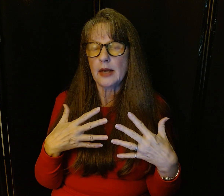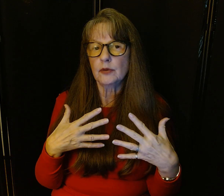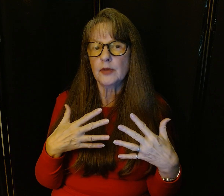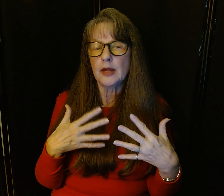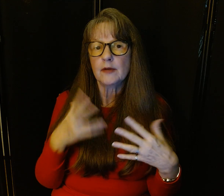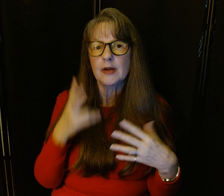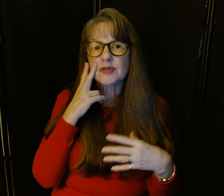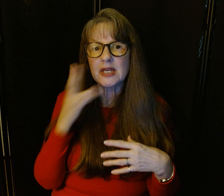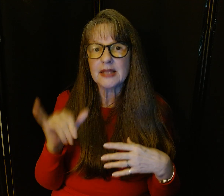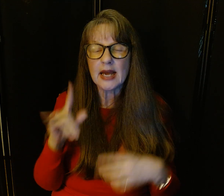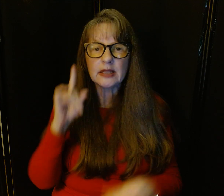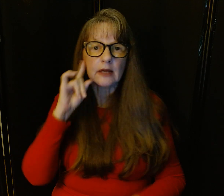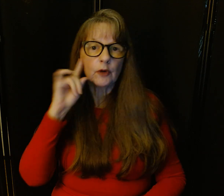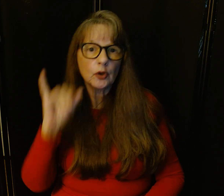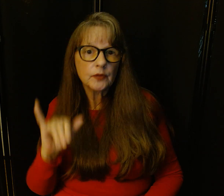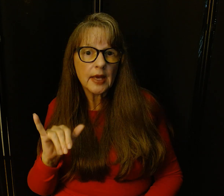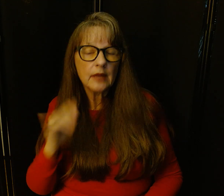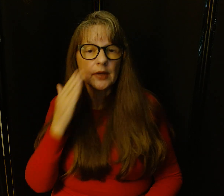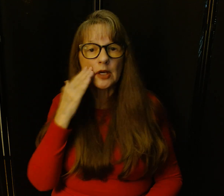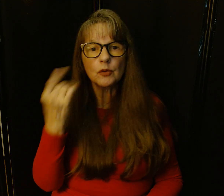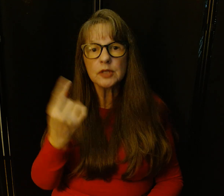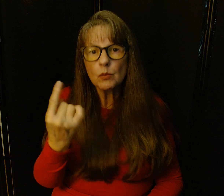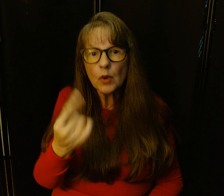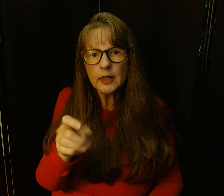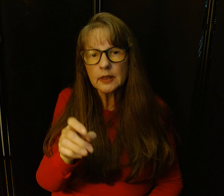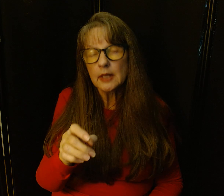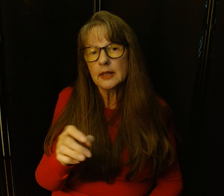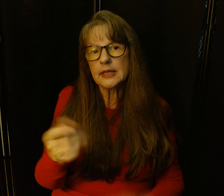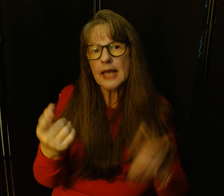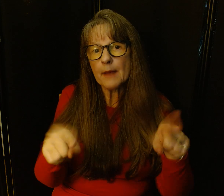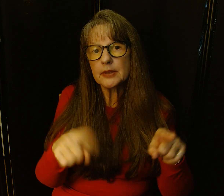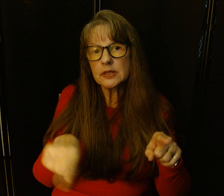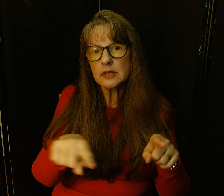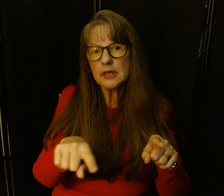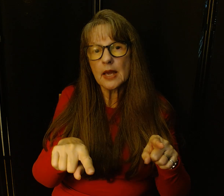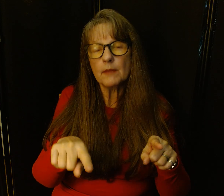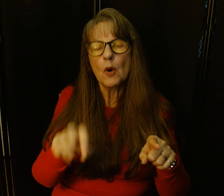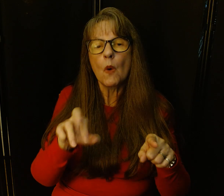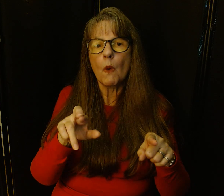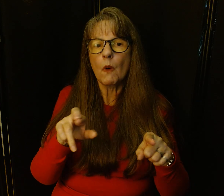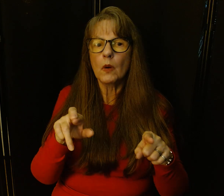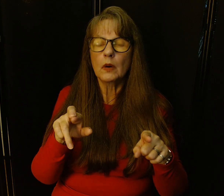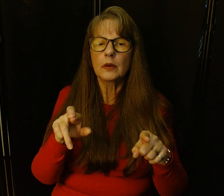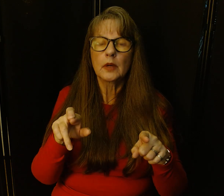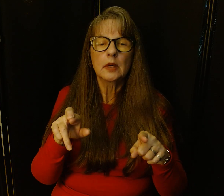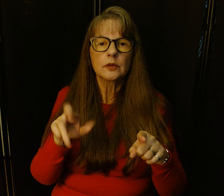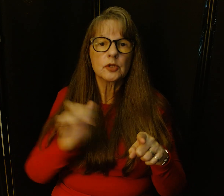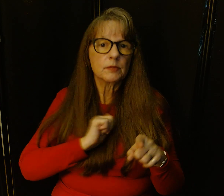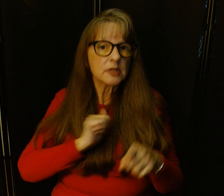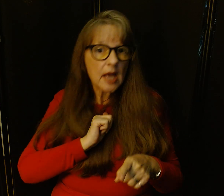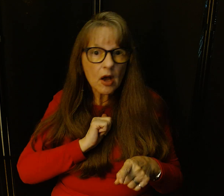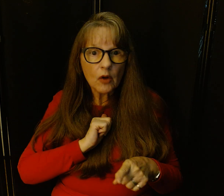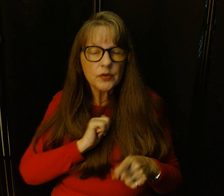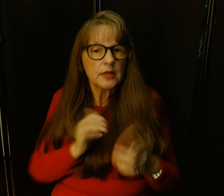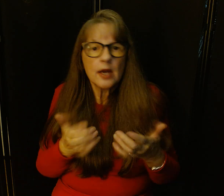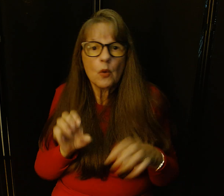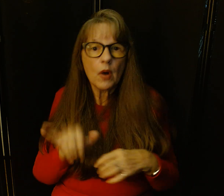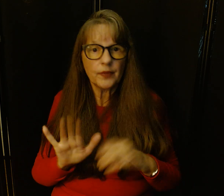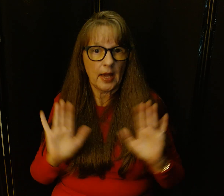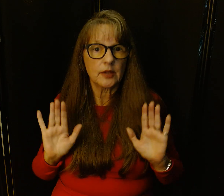they've seen that, they've heard that, they know someone that's happened to them or to themselves, and they don't want that, so